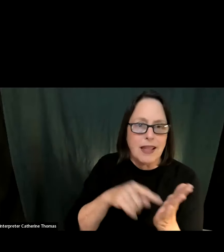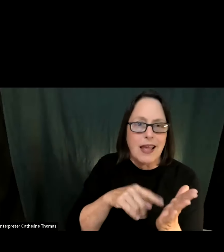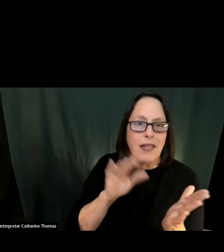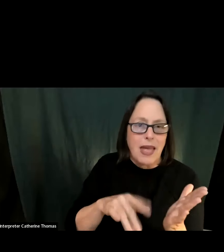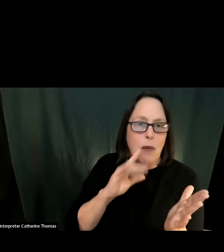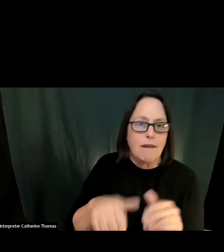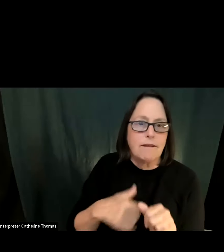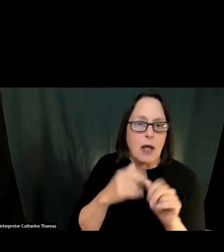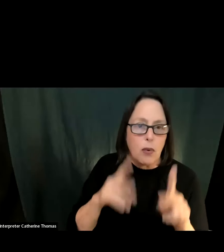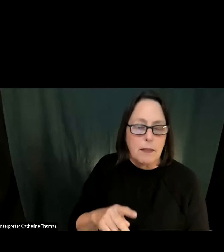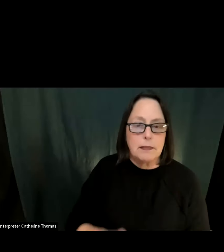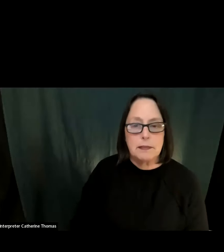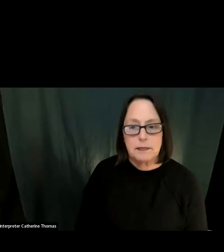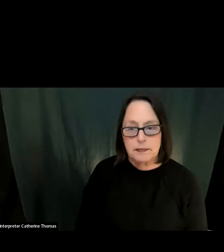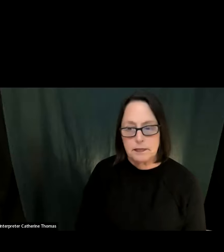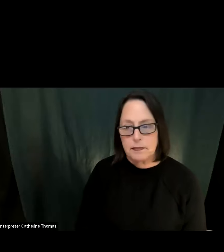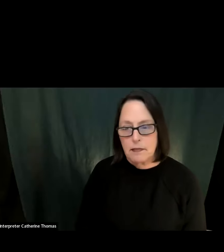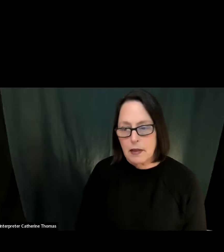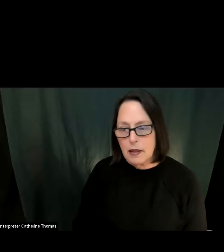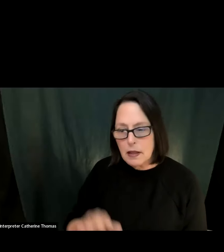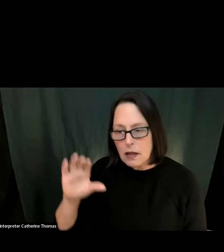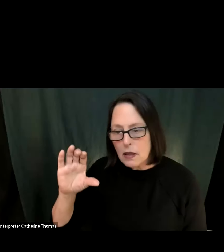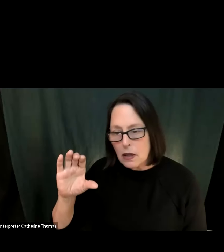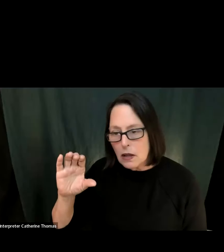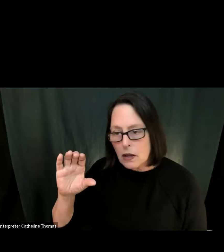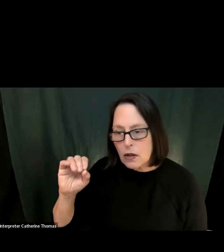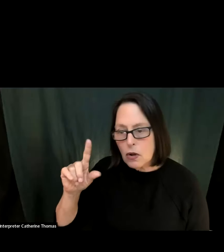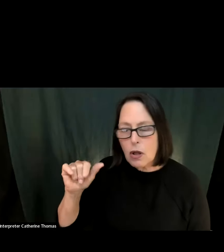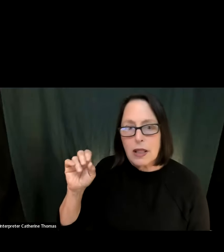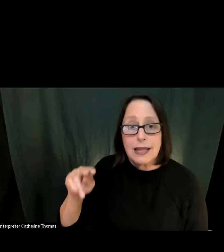follow-up. Thank you, Jamie. I can jump in Oh, too. please.